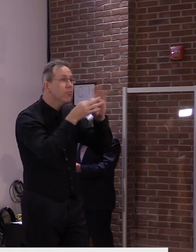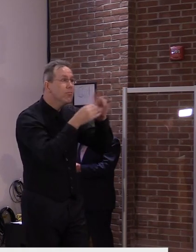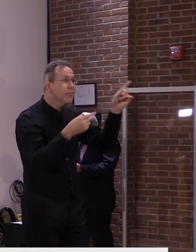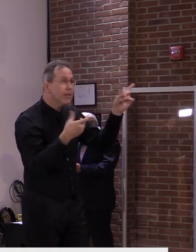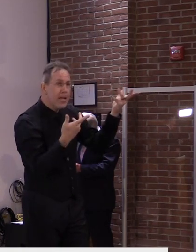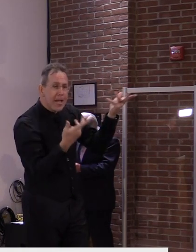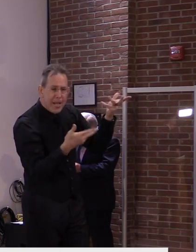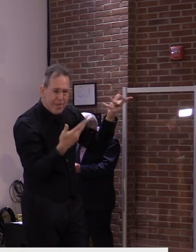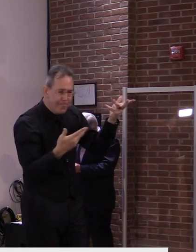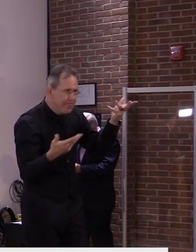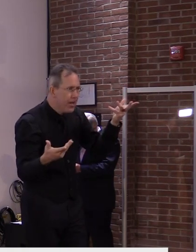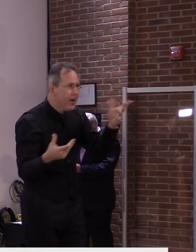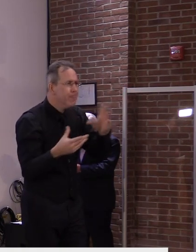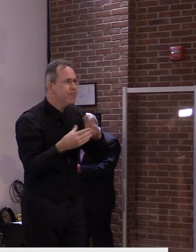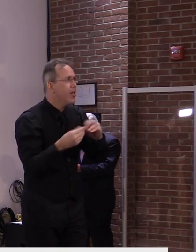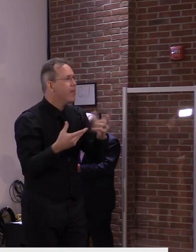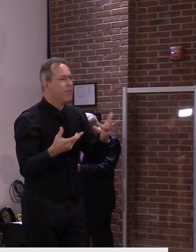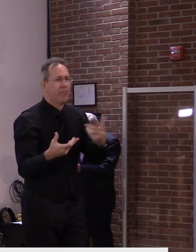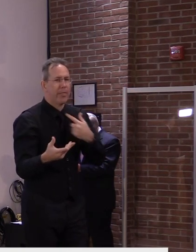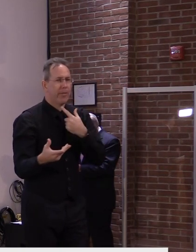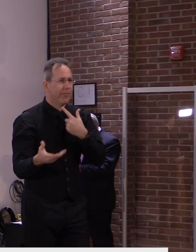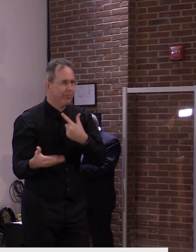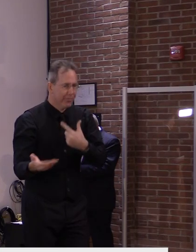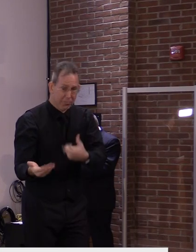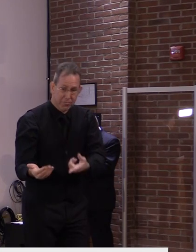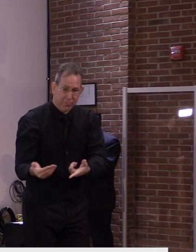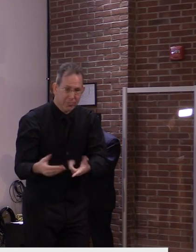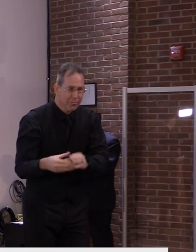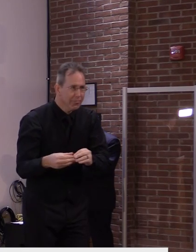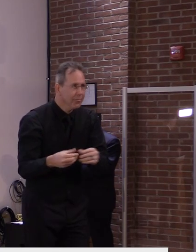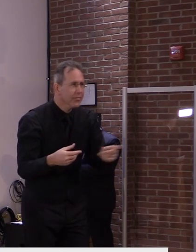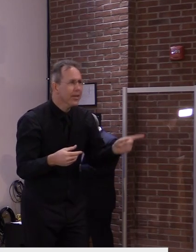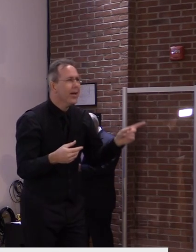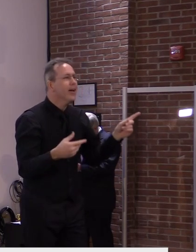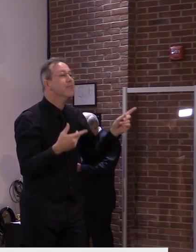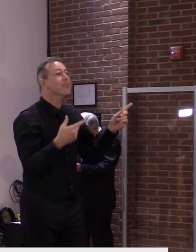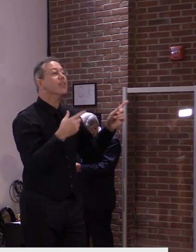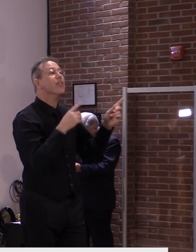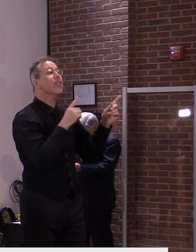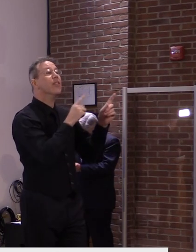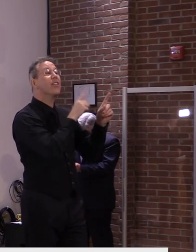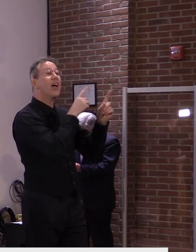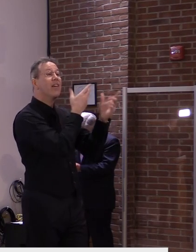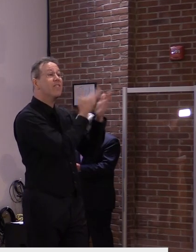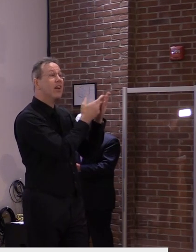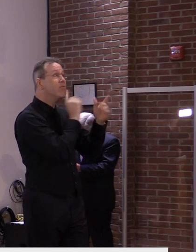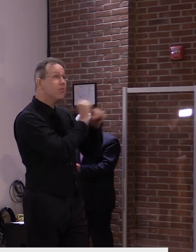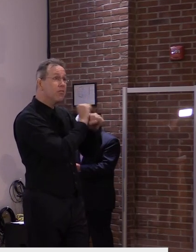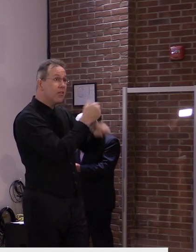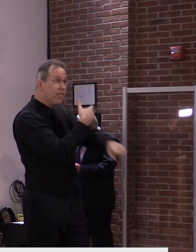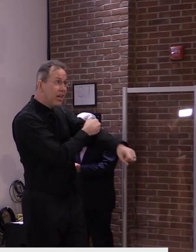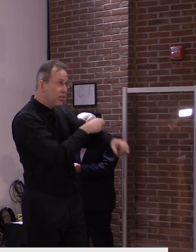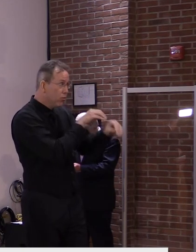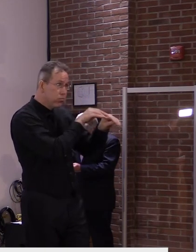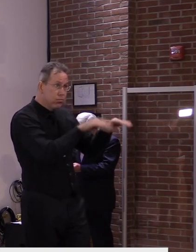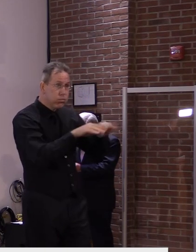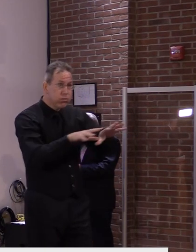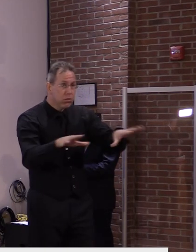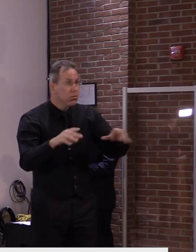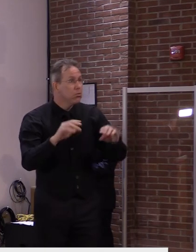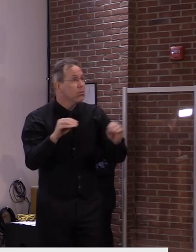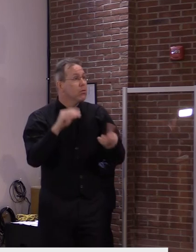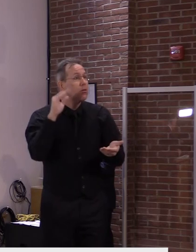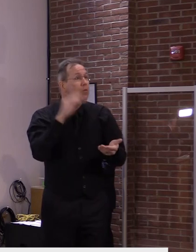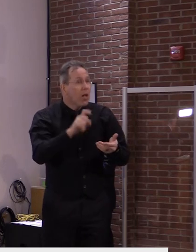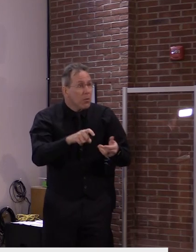the vaccine and that you don't have to quarantine if you've been exposed, if you've had your vaccine. So there's a lot of